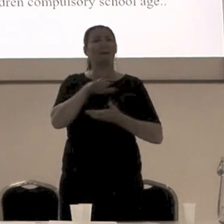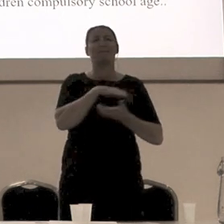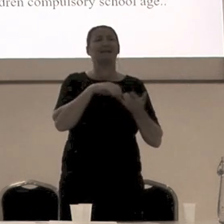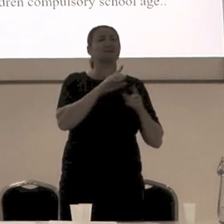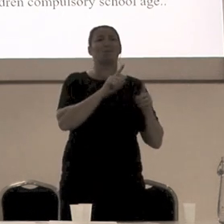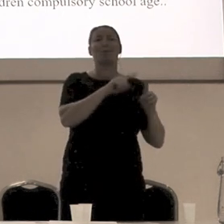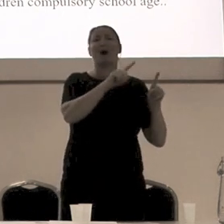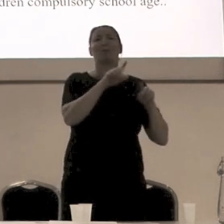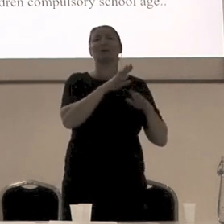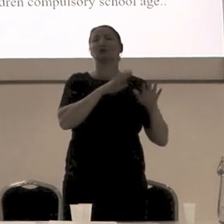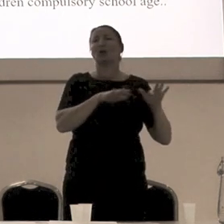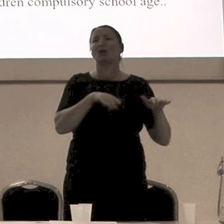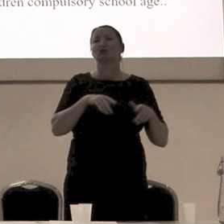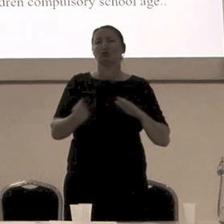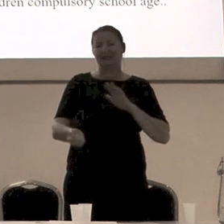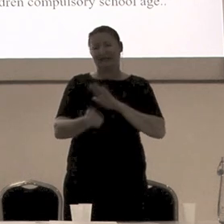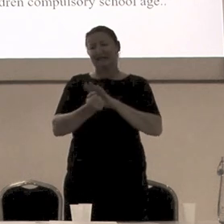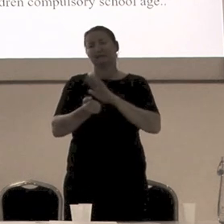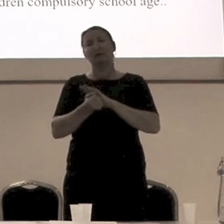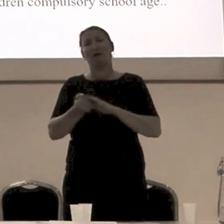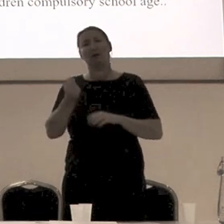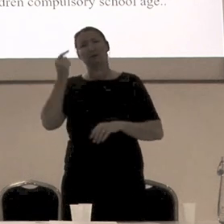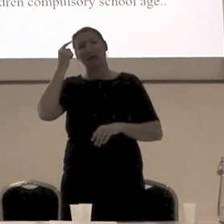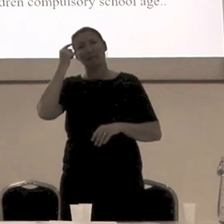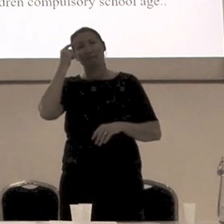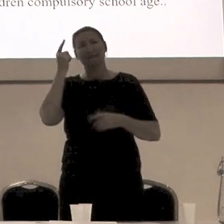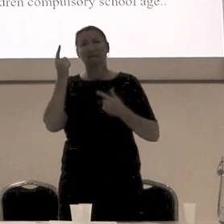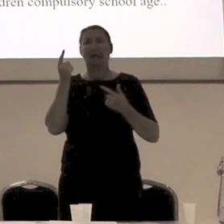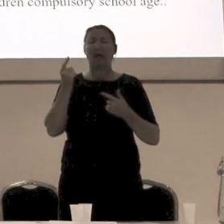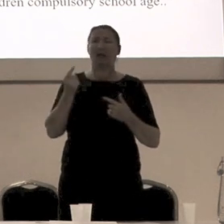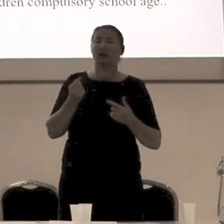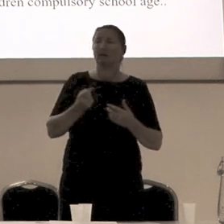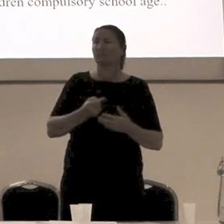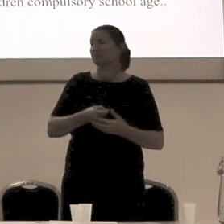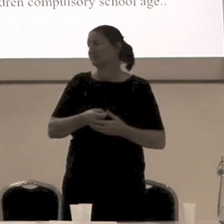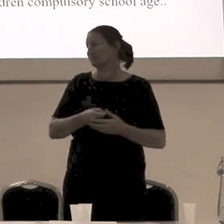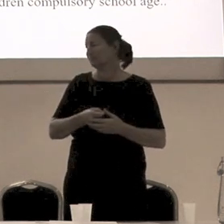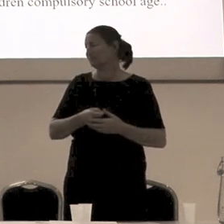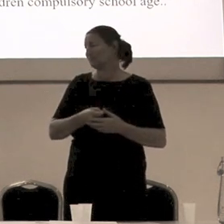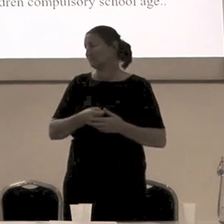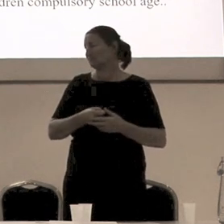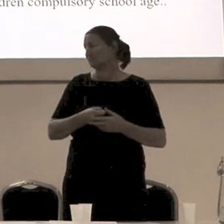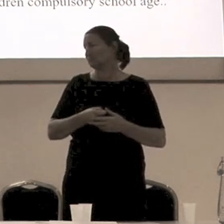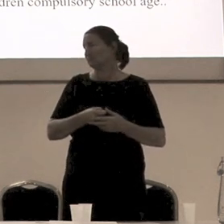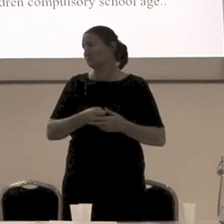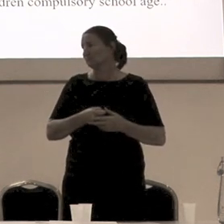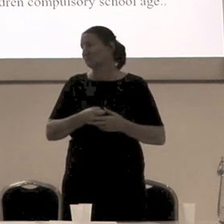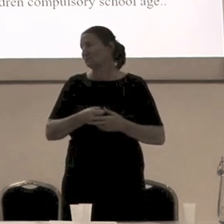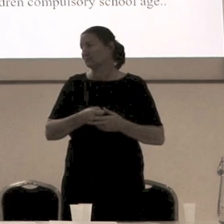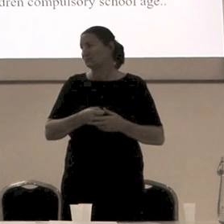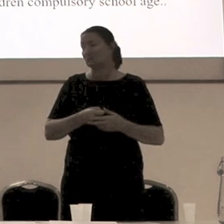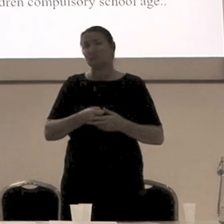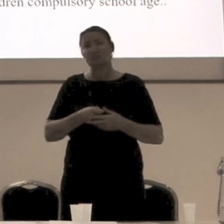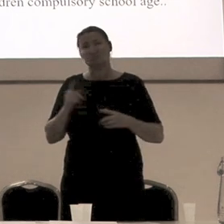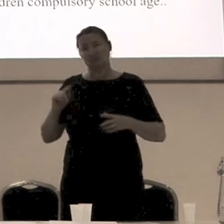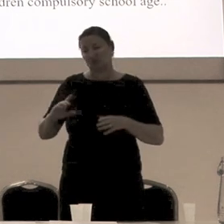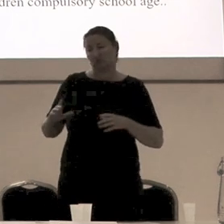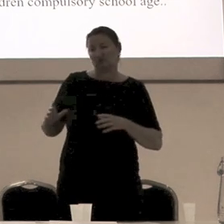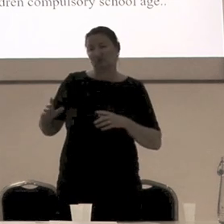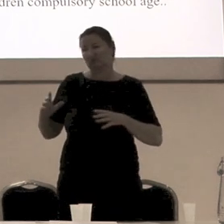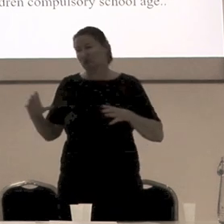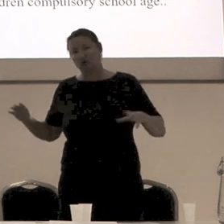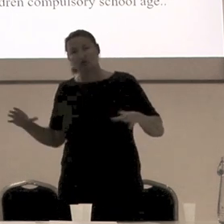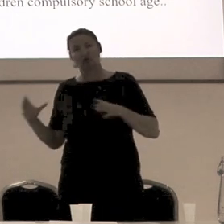children because they were idiots, imbeciles, and feeble-minded. And she agitated with a number of other people. There was